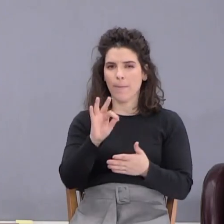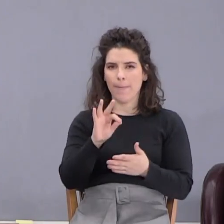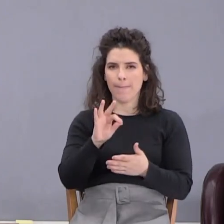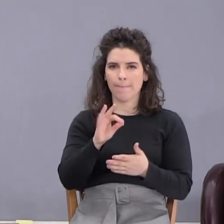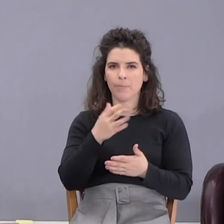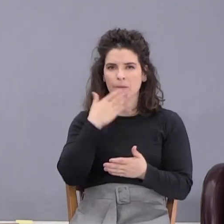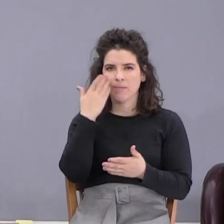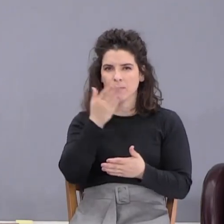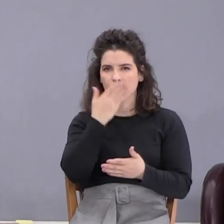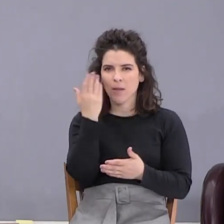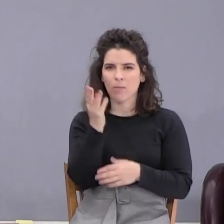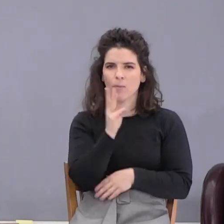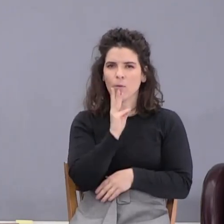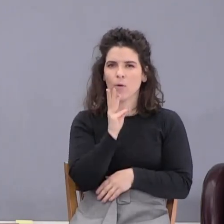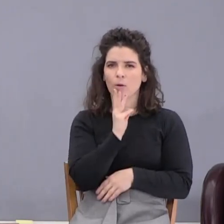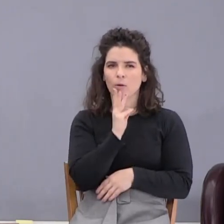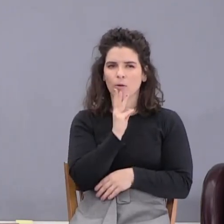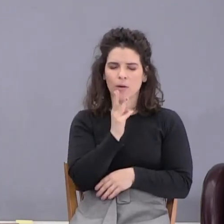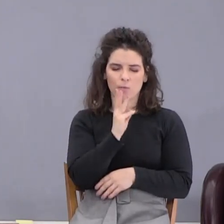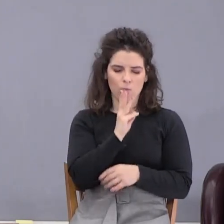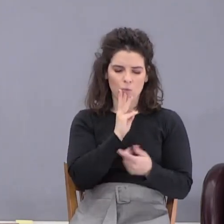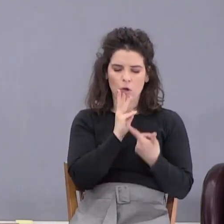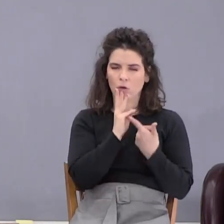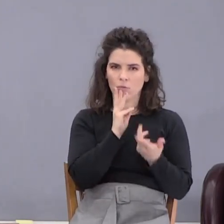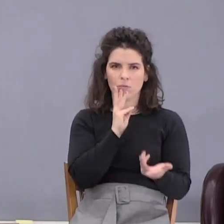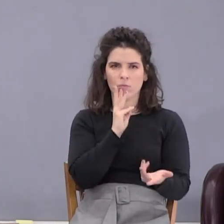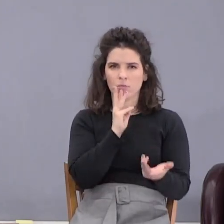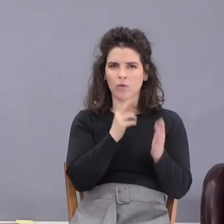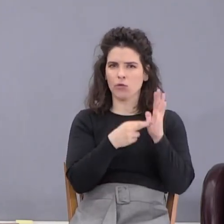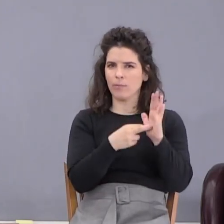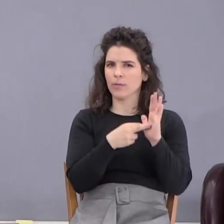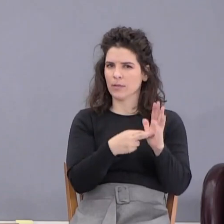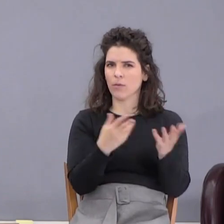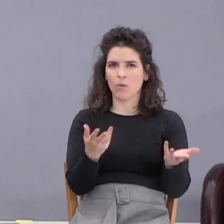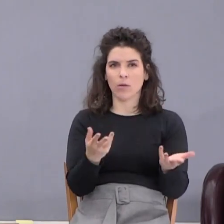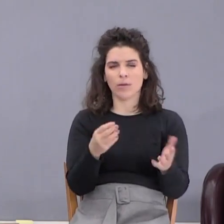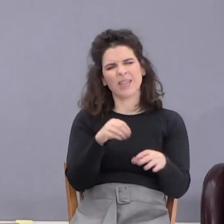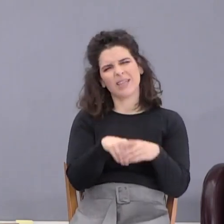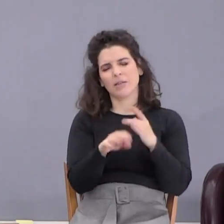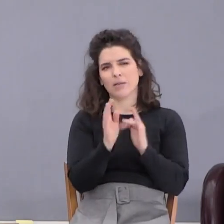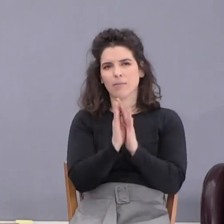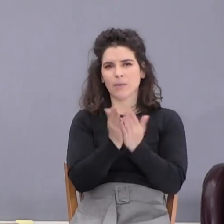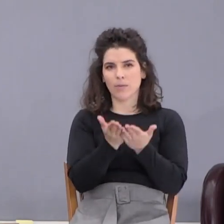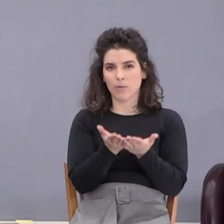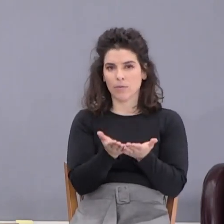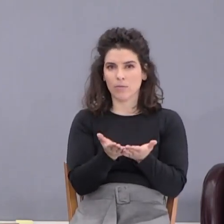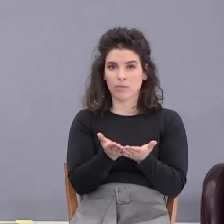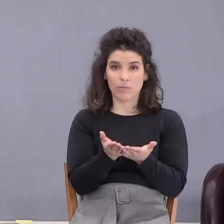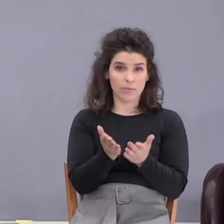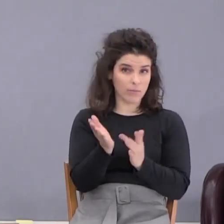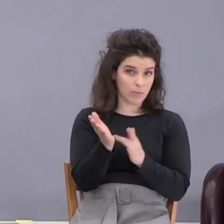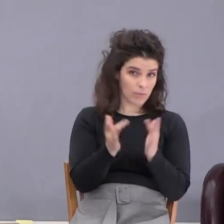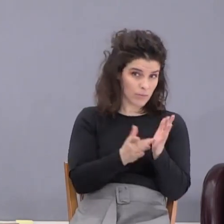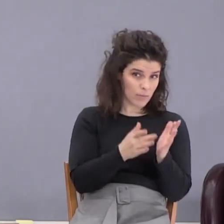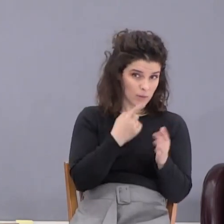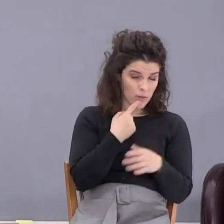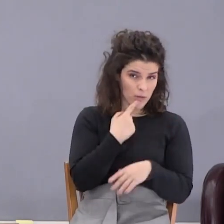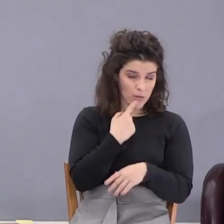of water. Now, what does water represent in Scripture? Remember what Jesus